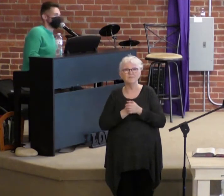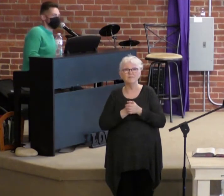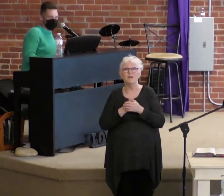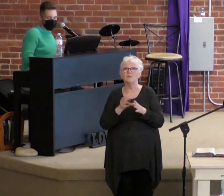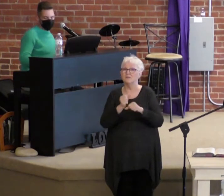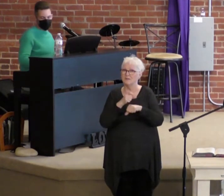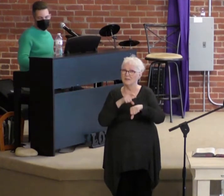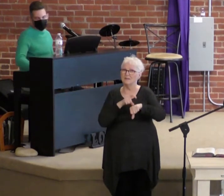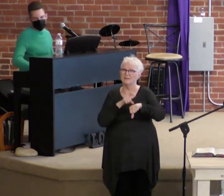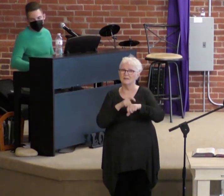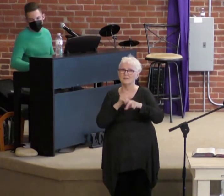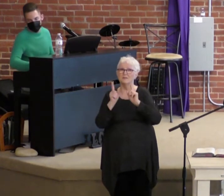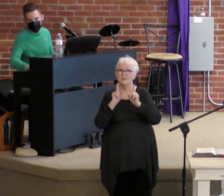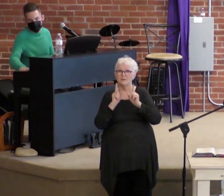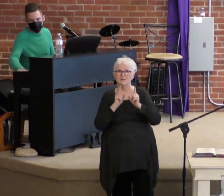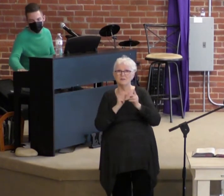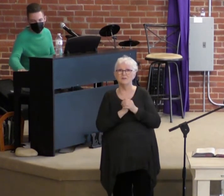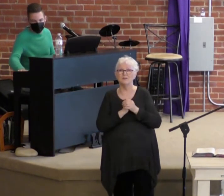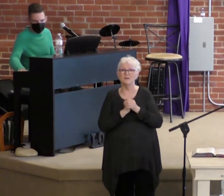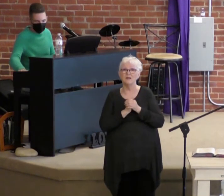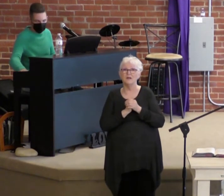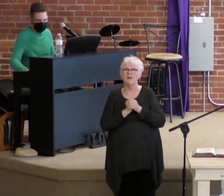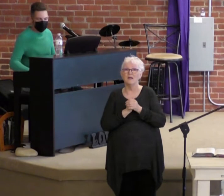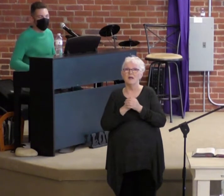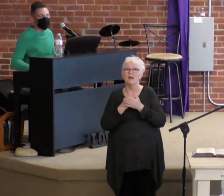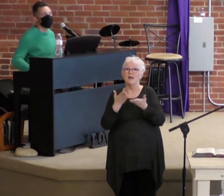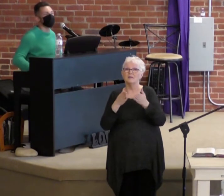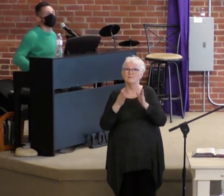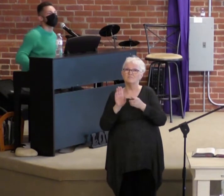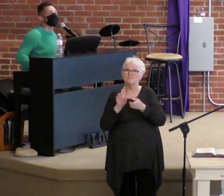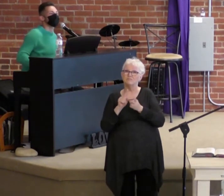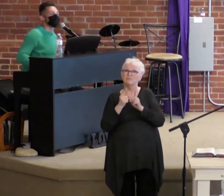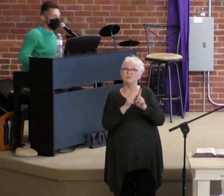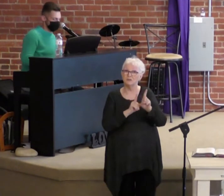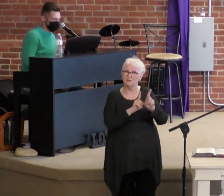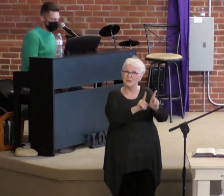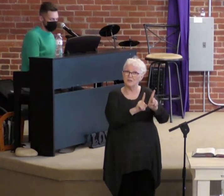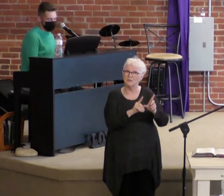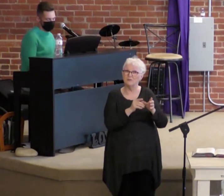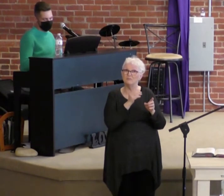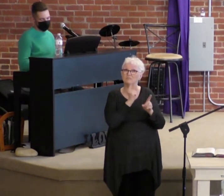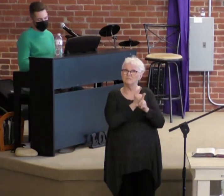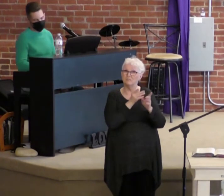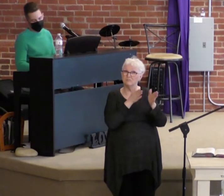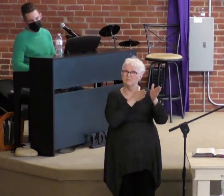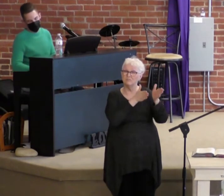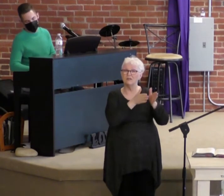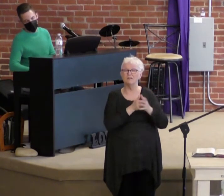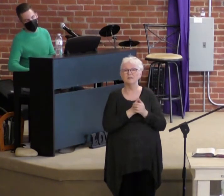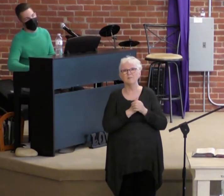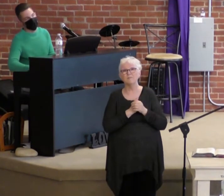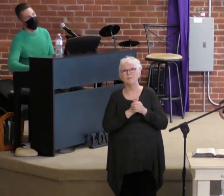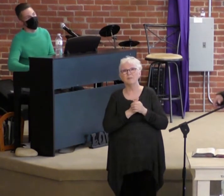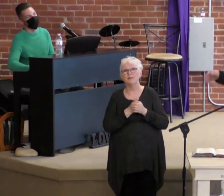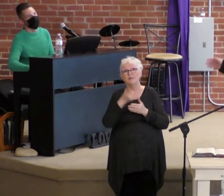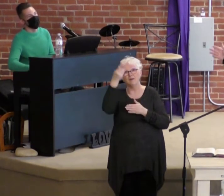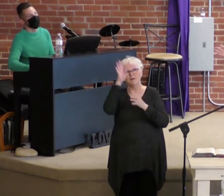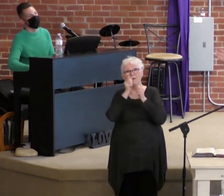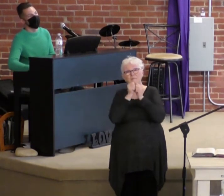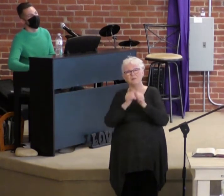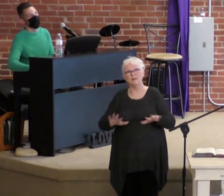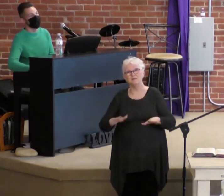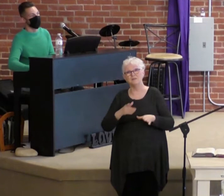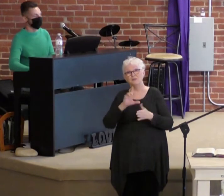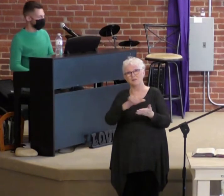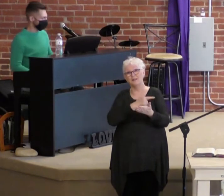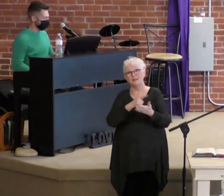minister to you, we'll talk to you. We'll point you in the right direction, okay? God bless you, and we just pray that... Landon, give us one